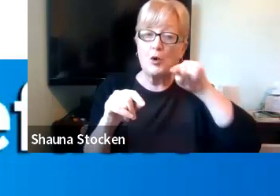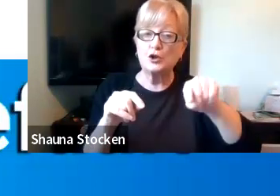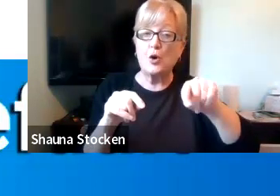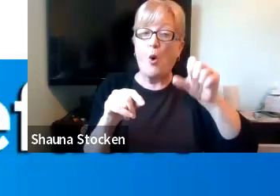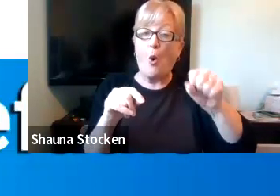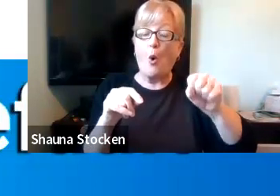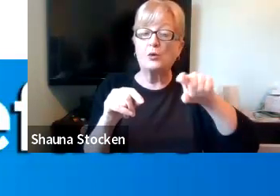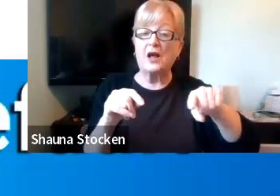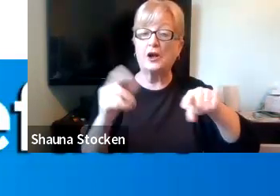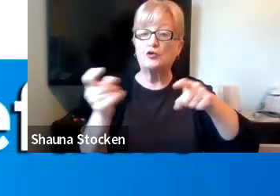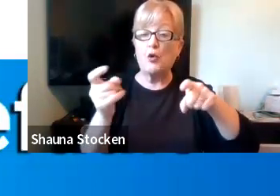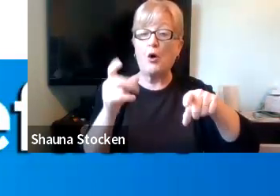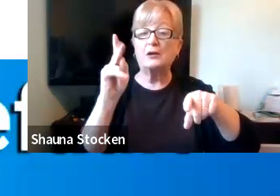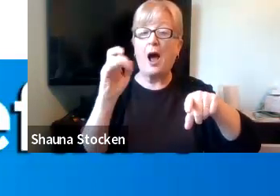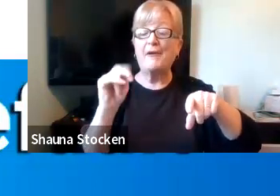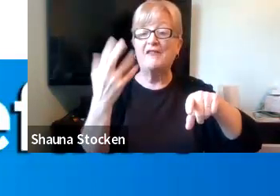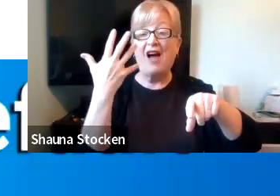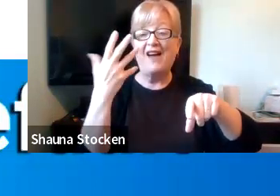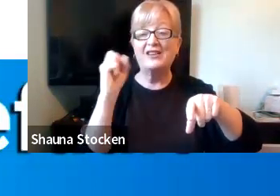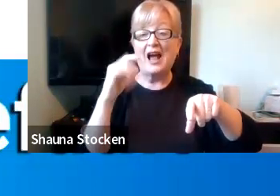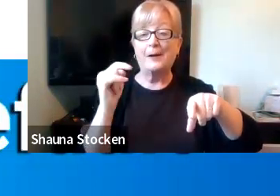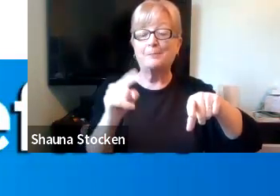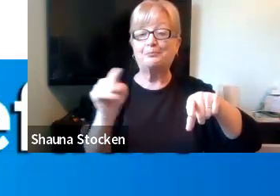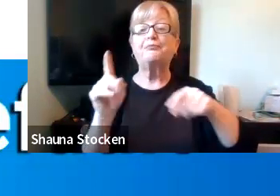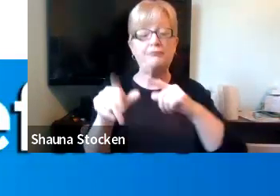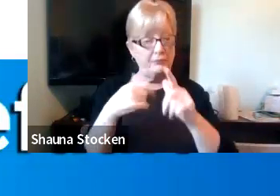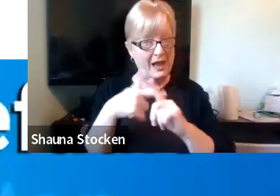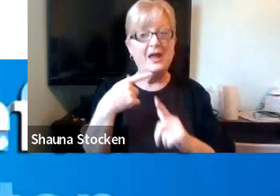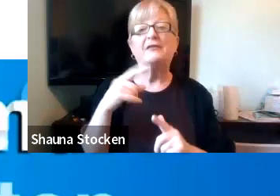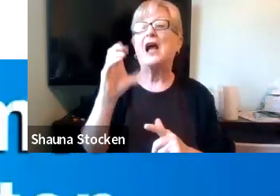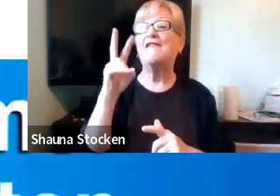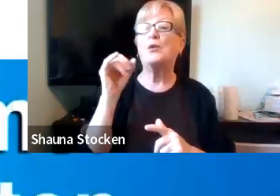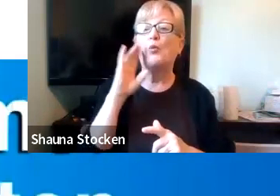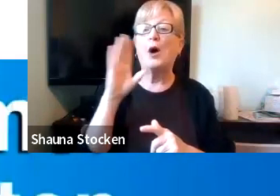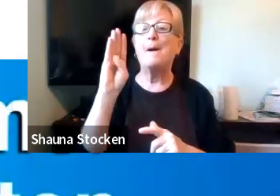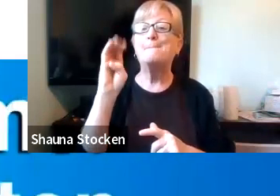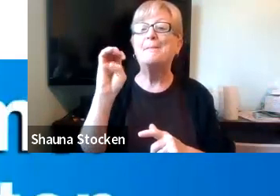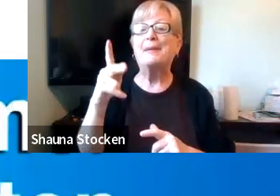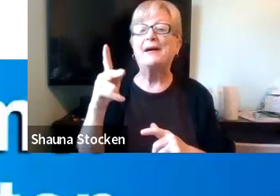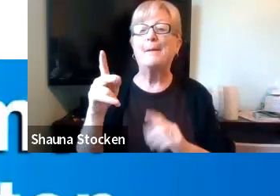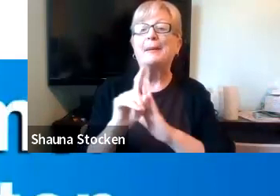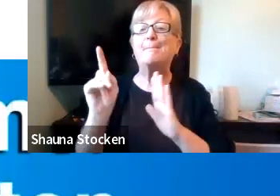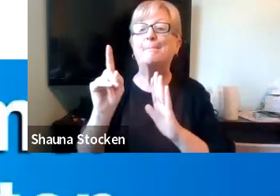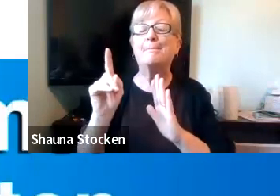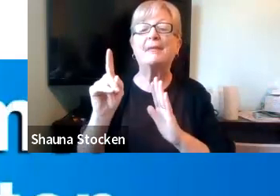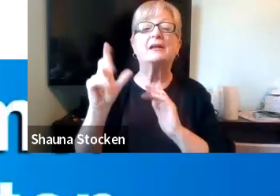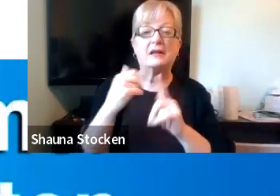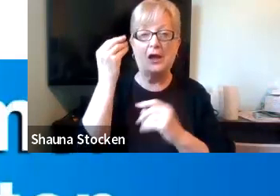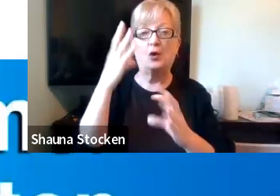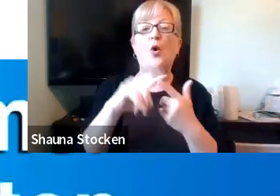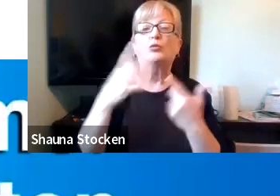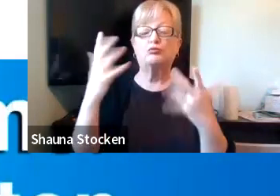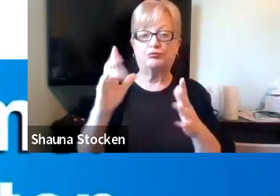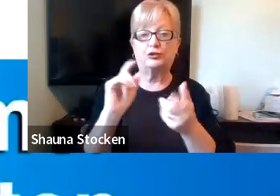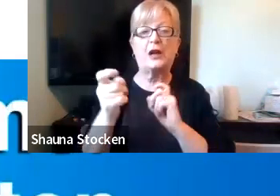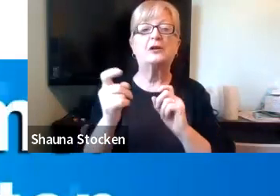5 seconds. The oven will beep to confirm the new default setting. Now to change the cooking time, press the time